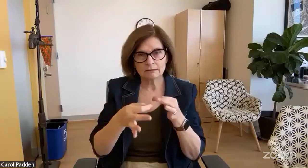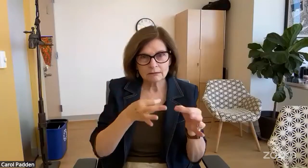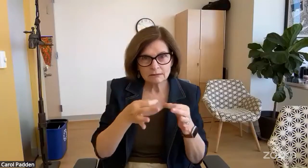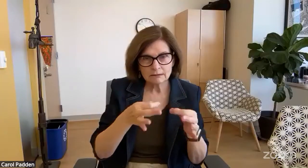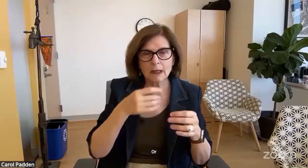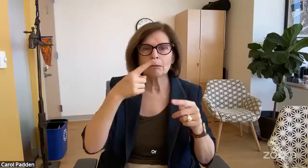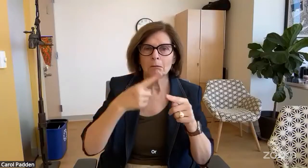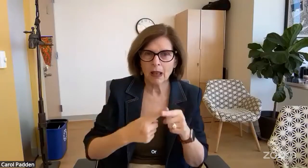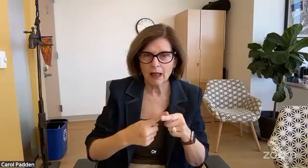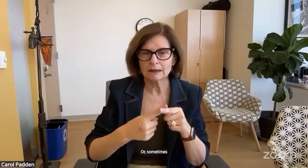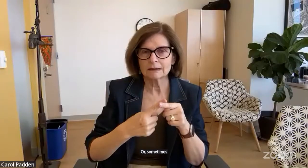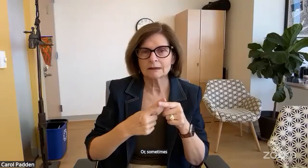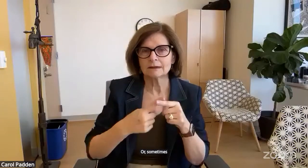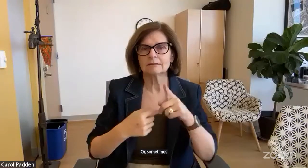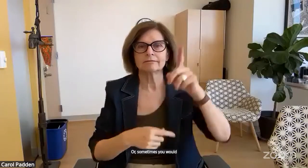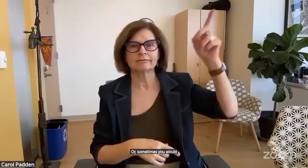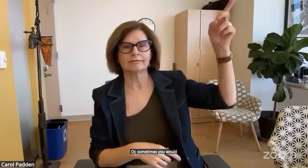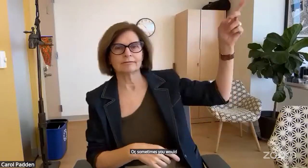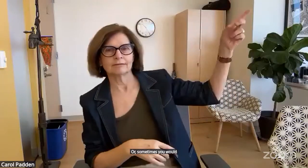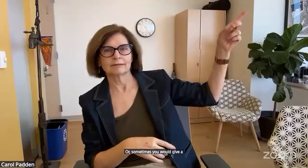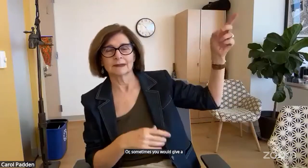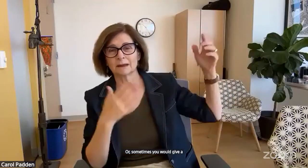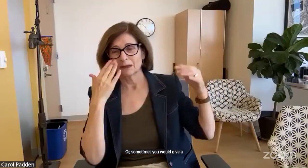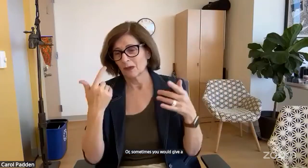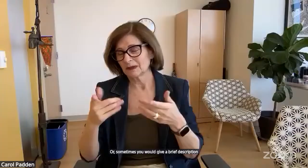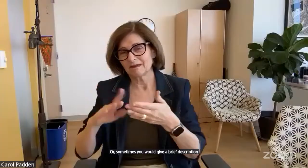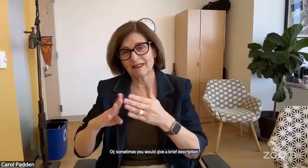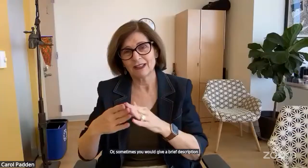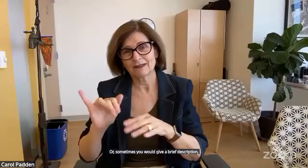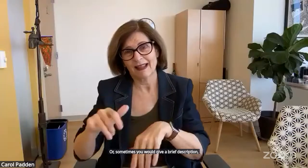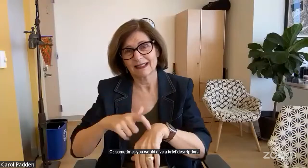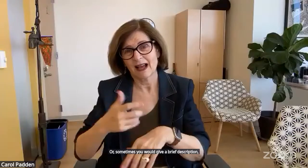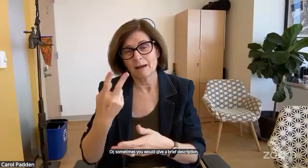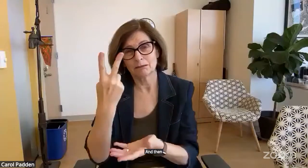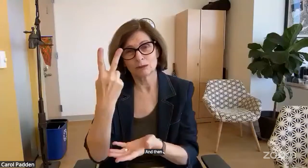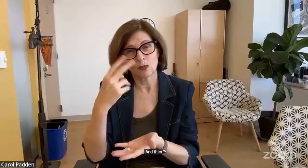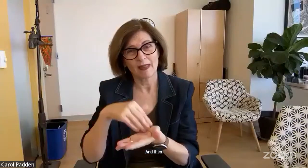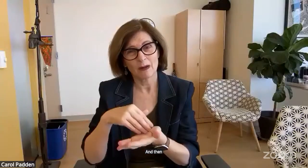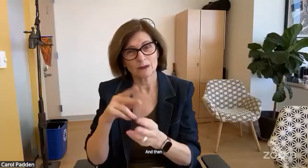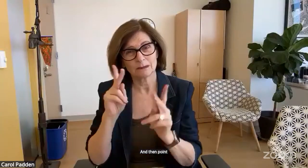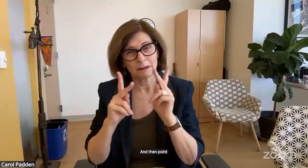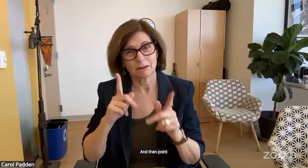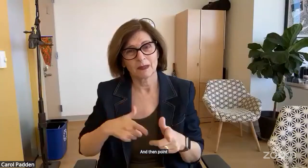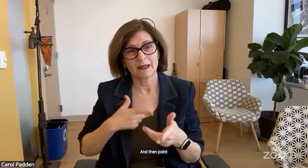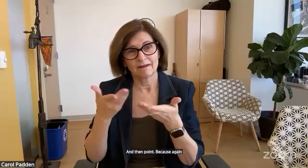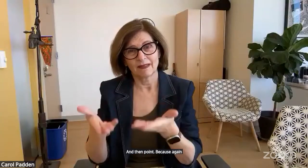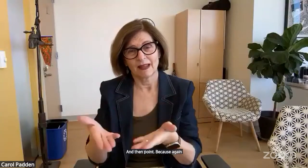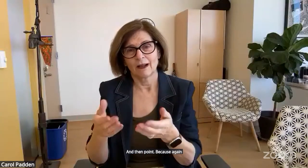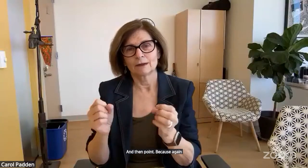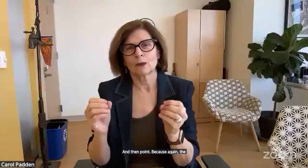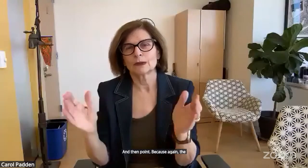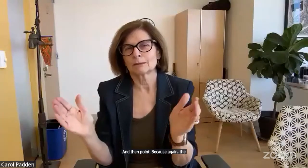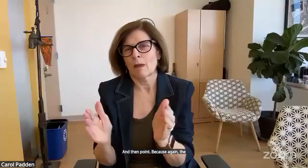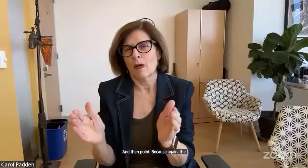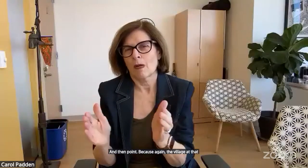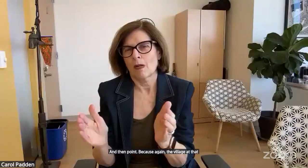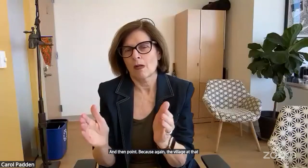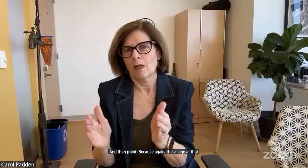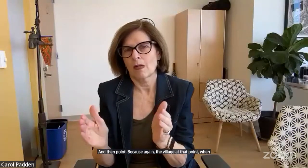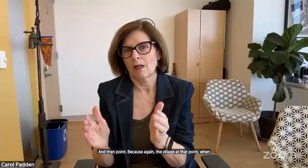Or sometimes you would give a brief description and then point. Because again, the village at that point when I was there